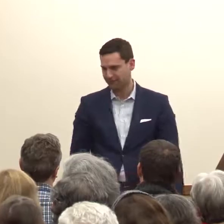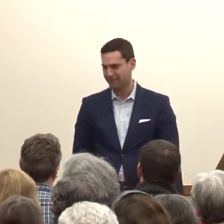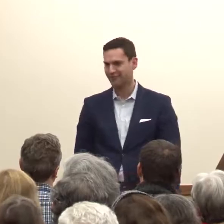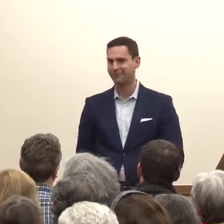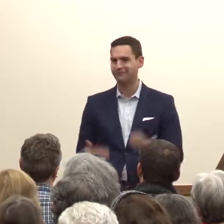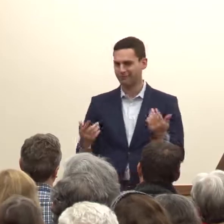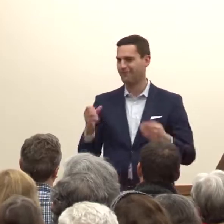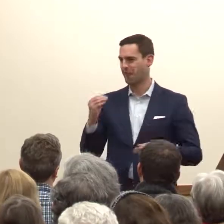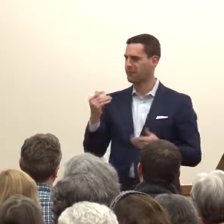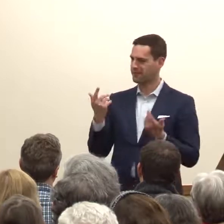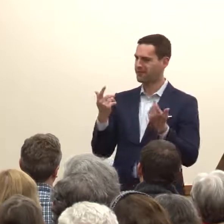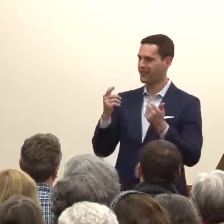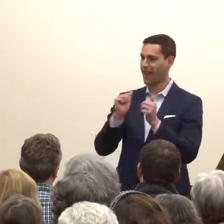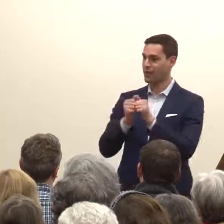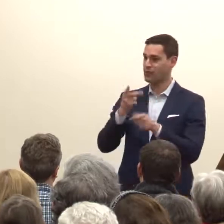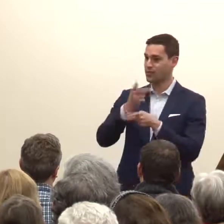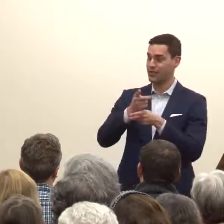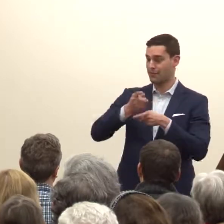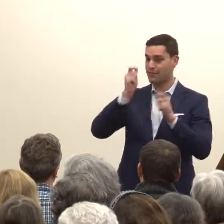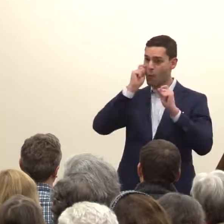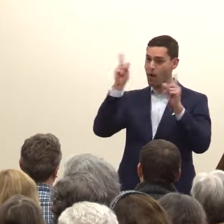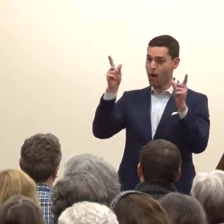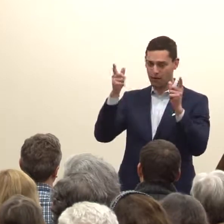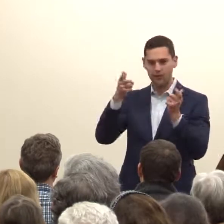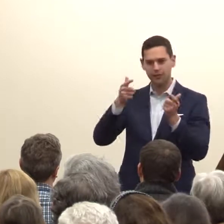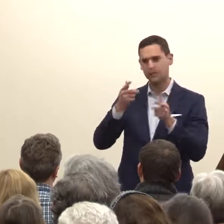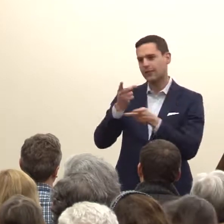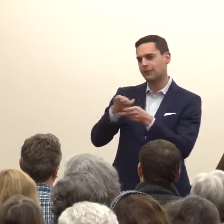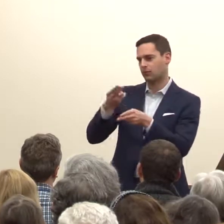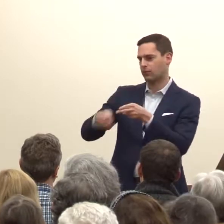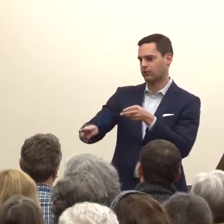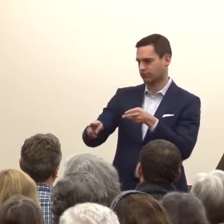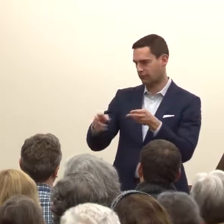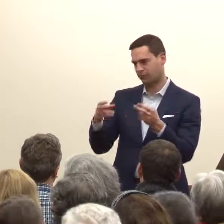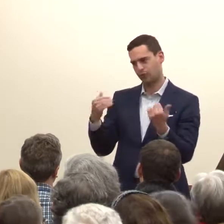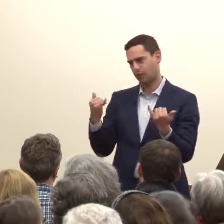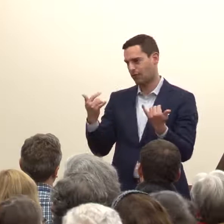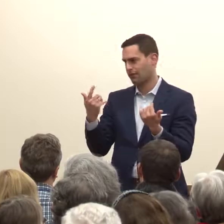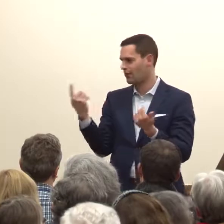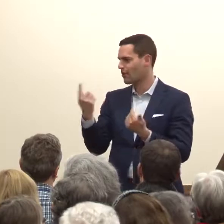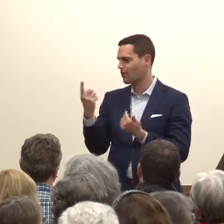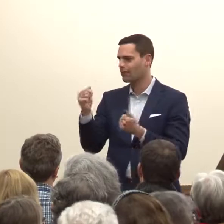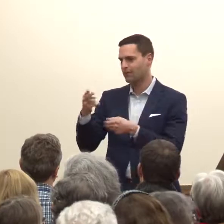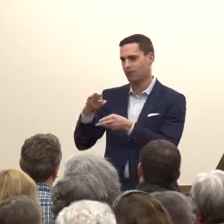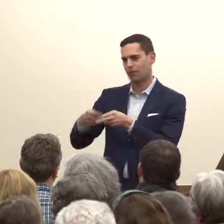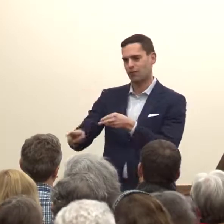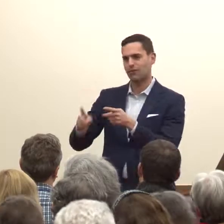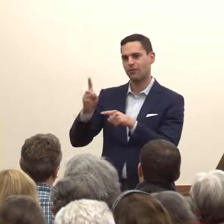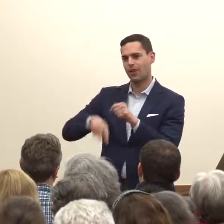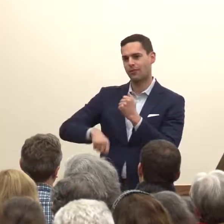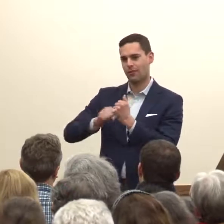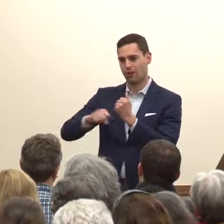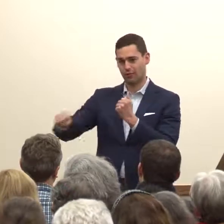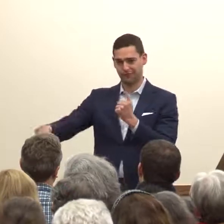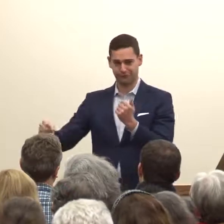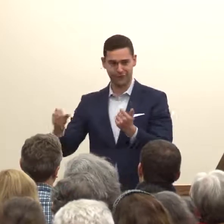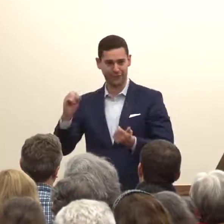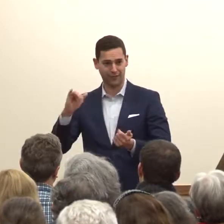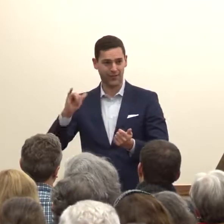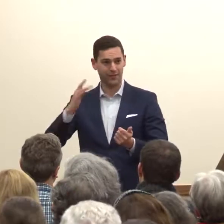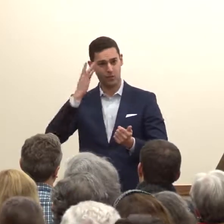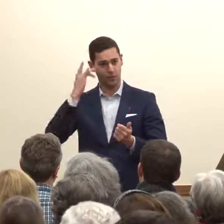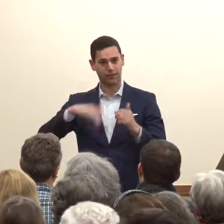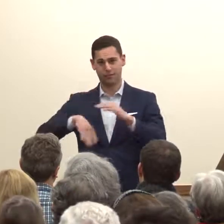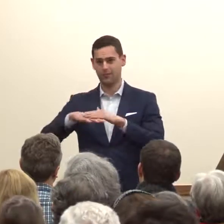aspect of maintaining the wakefulness is that you've got to keep it short, especially in today's world. You can't go on and on. So, that's what